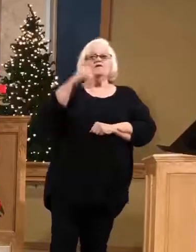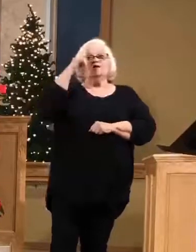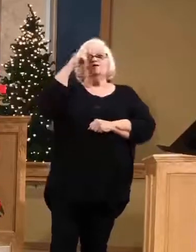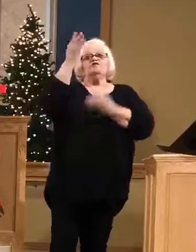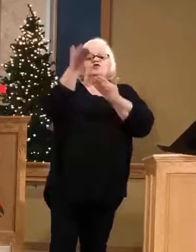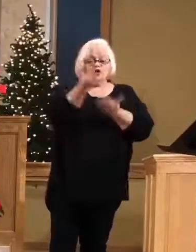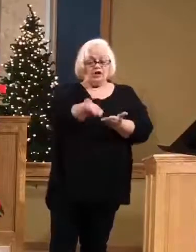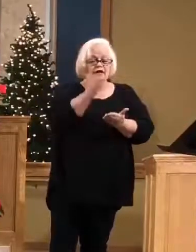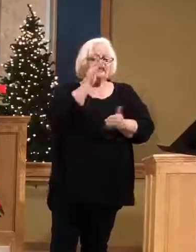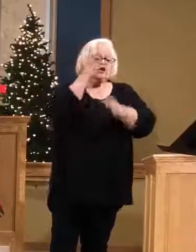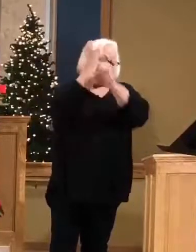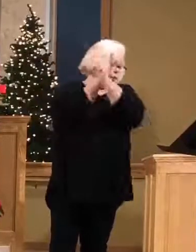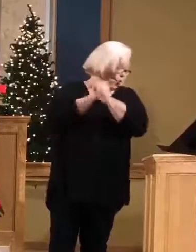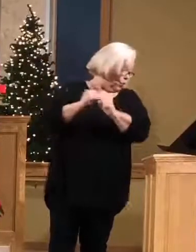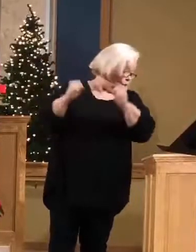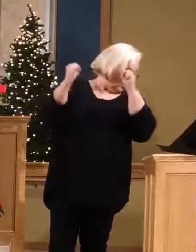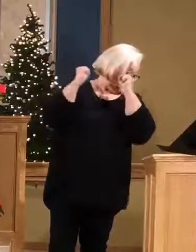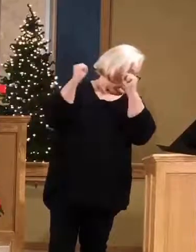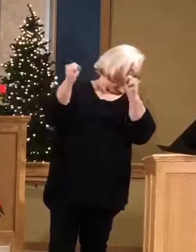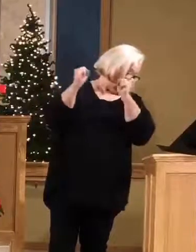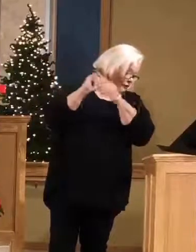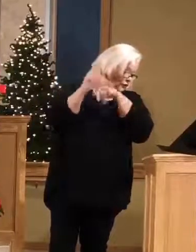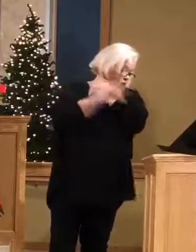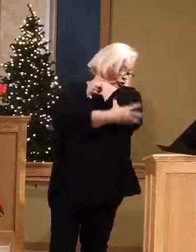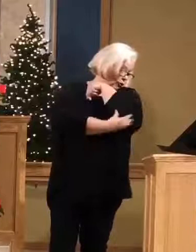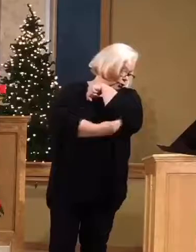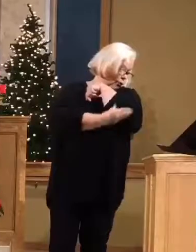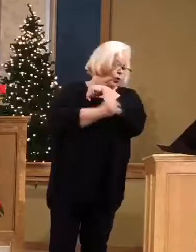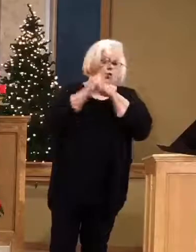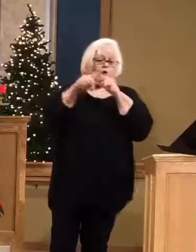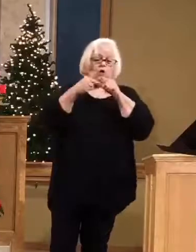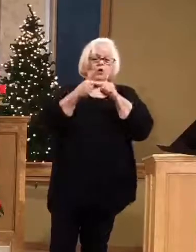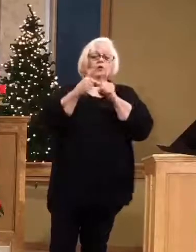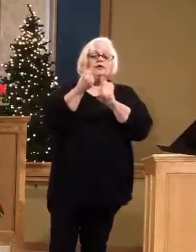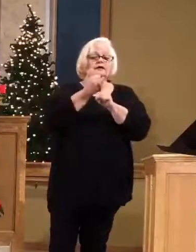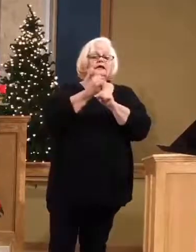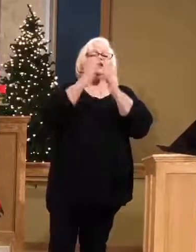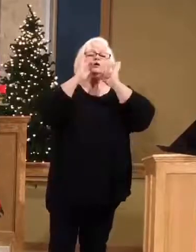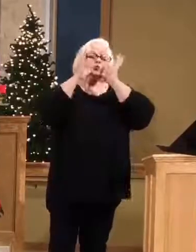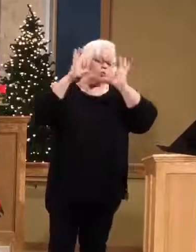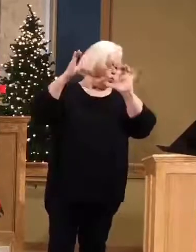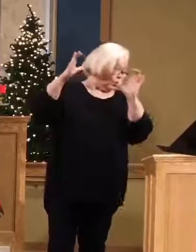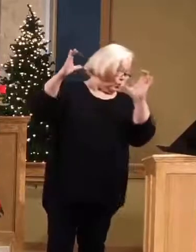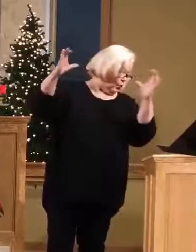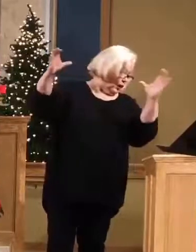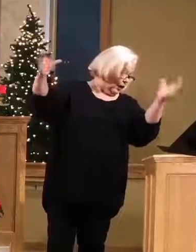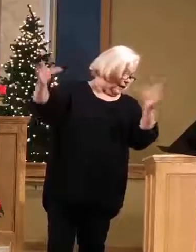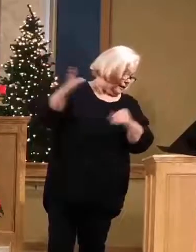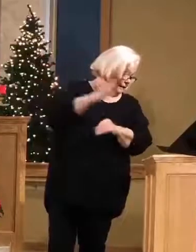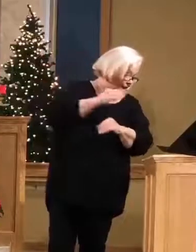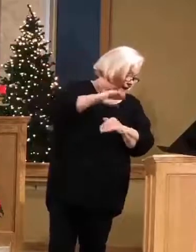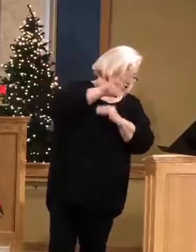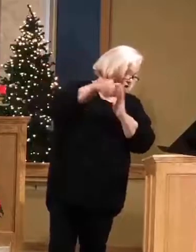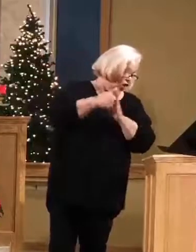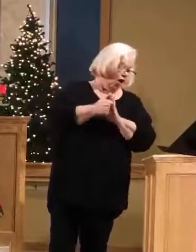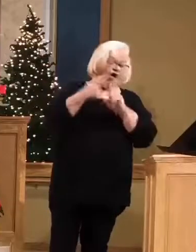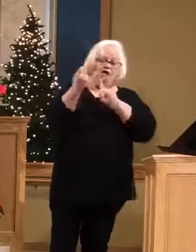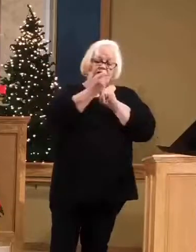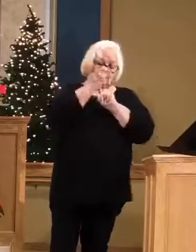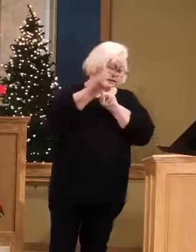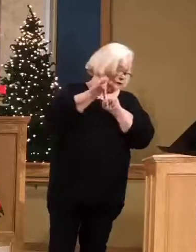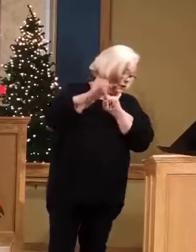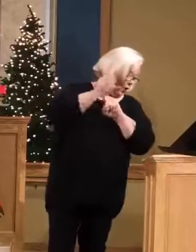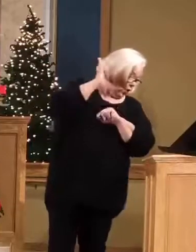For he shall rescue the poor when he cries out, and the afflicted when he has no one